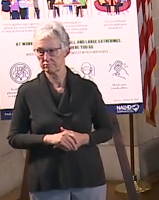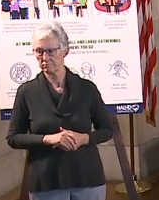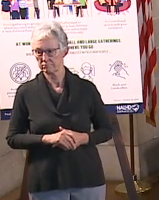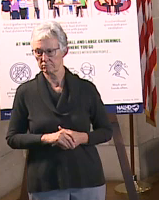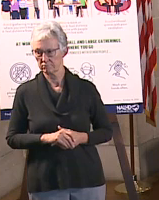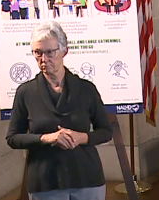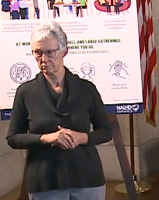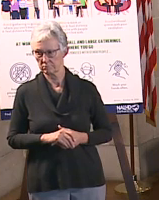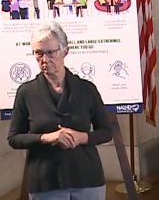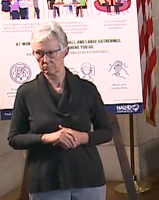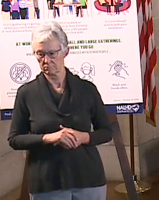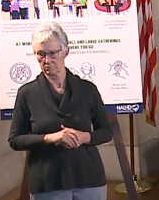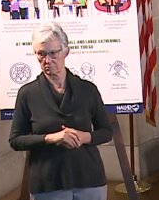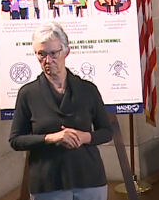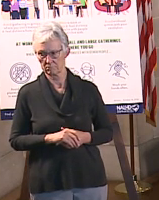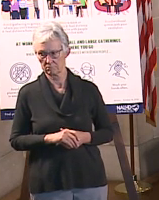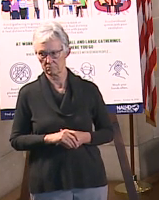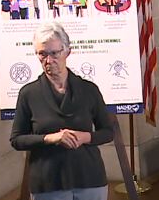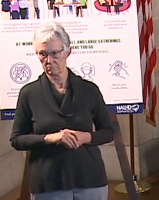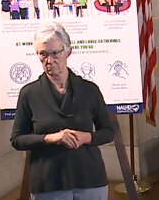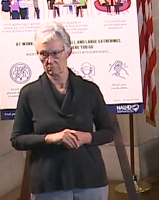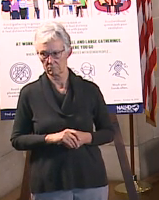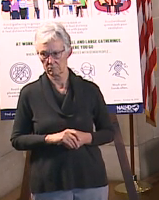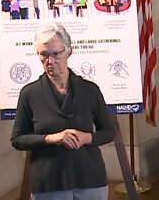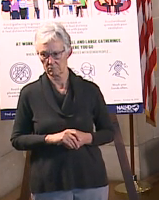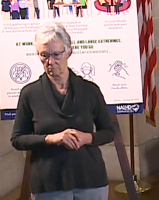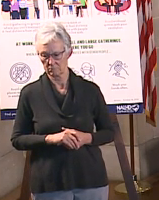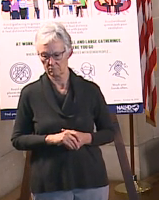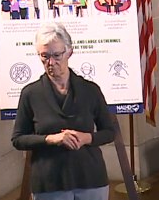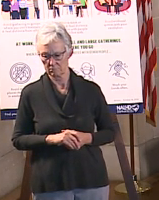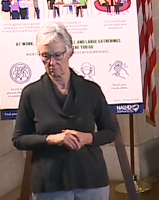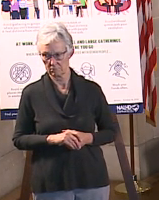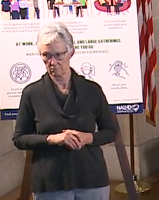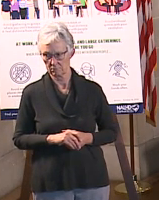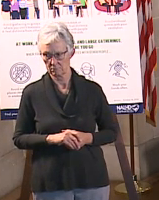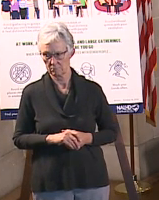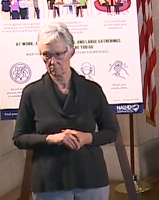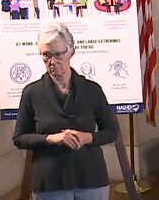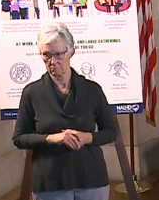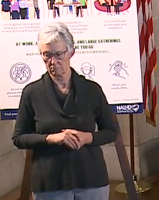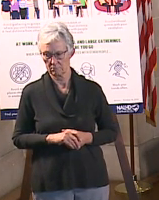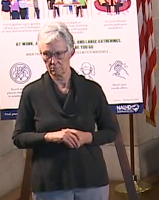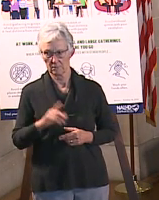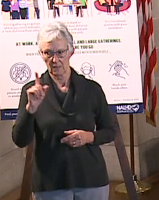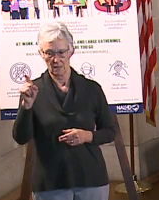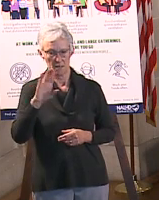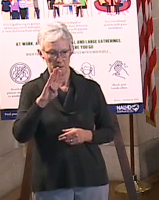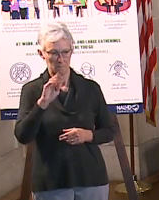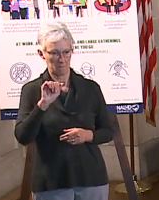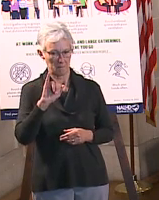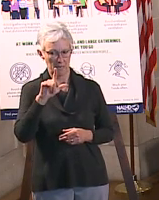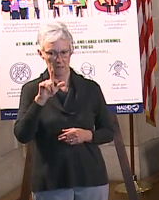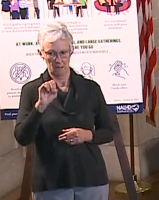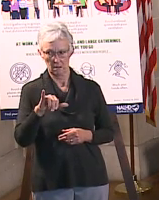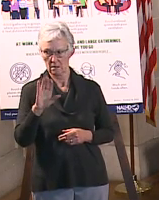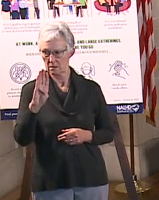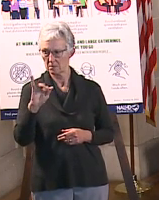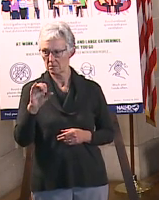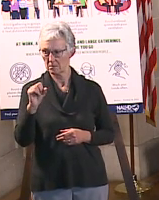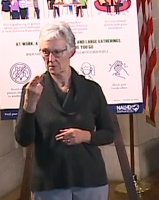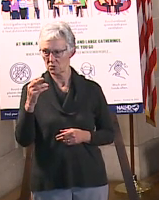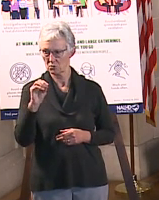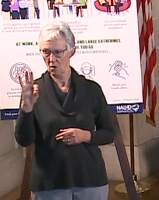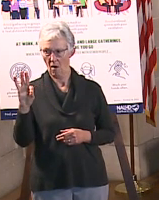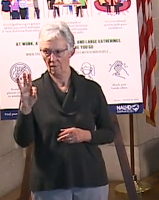Bailey Bischoff with 1011 has a few questions. She would like to know when phase 1B will begin. Bailey Bischoff of, I'm sorry, where's Bailey